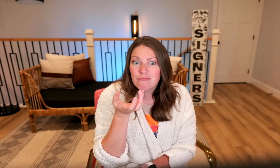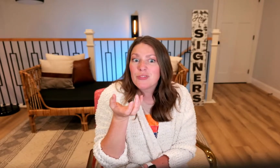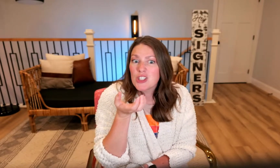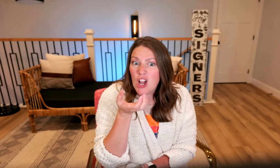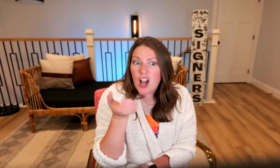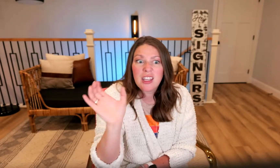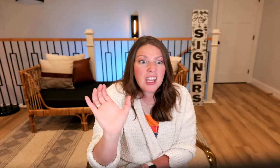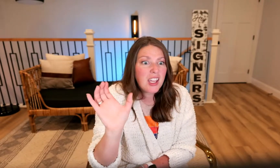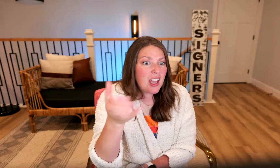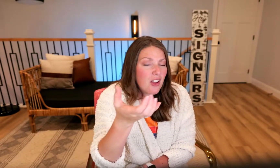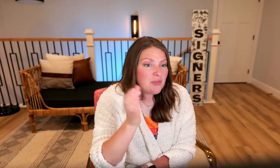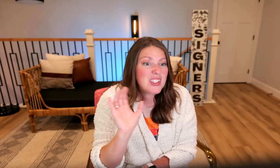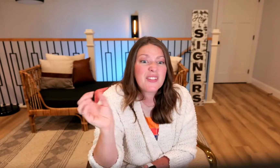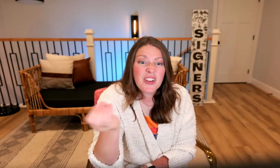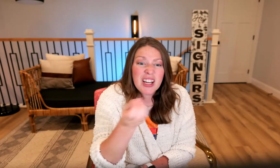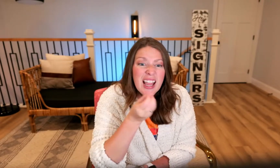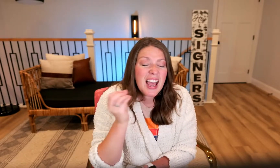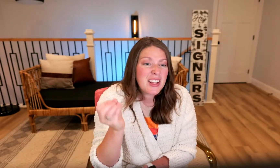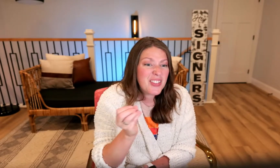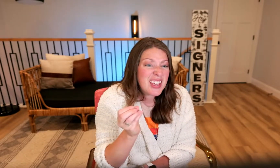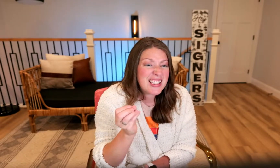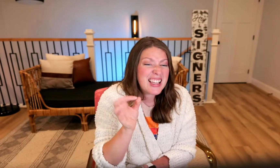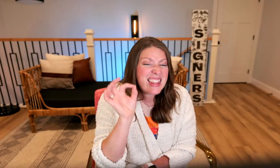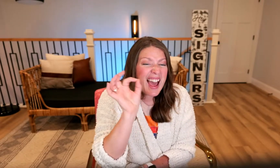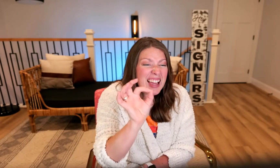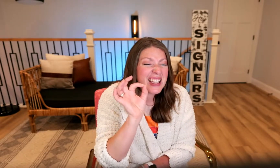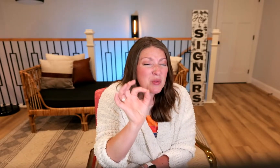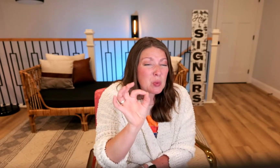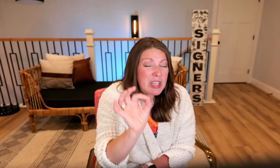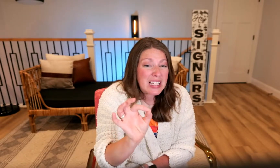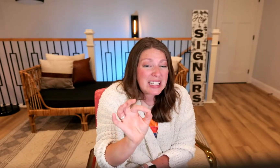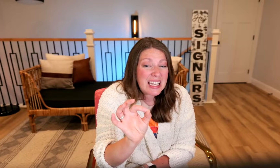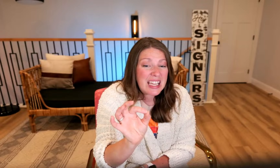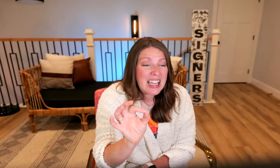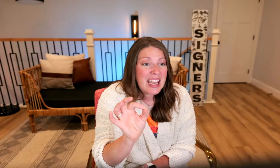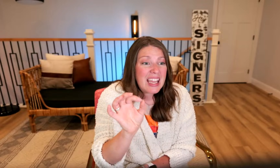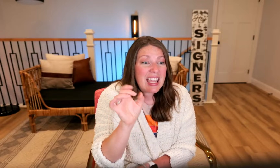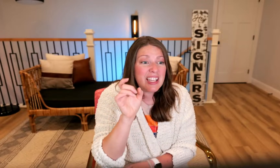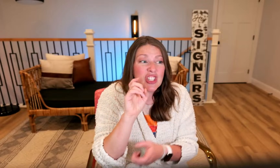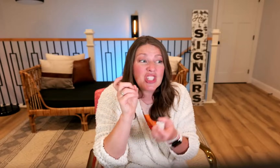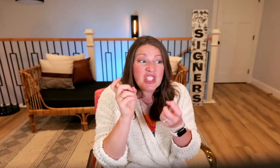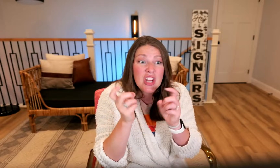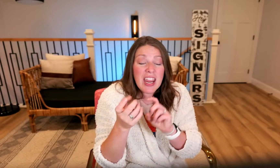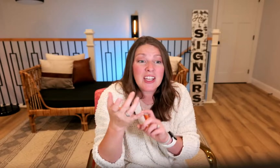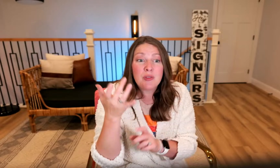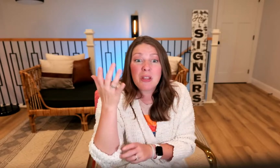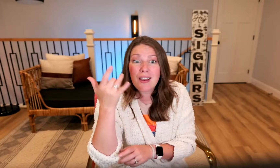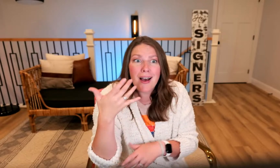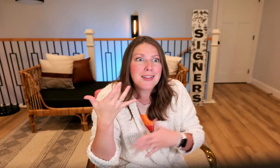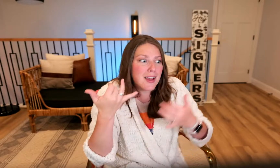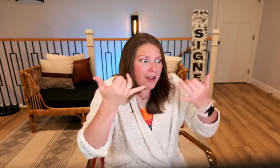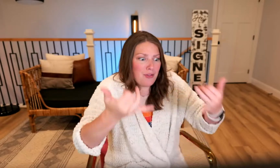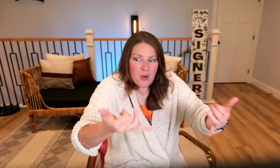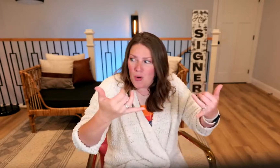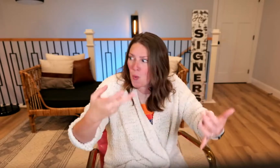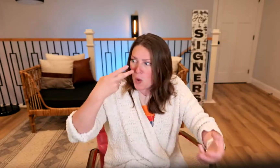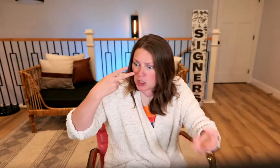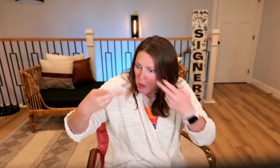you're talking different kind of things like that, that really it's just changed because of what you